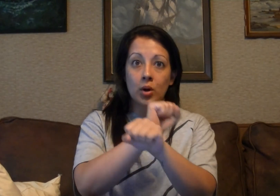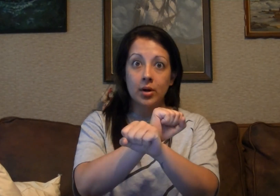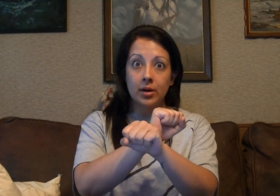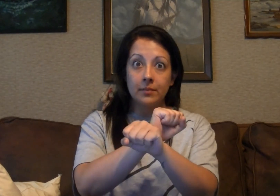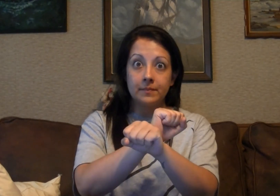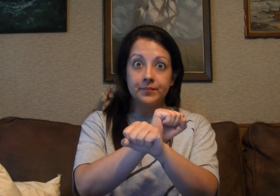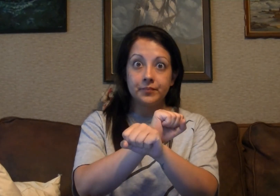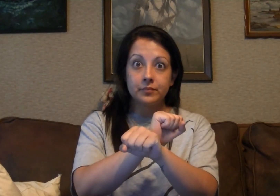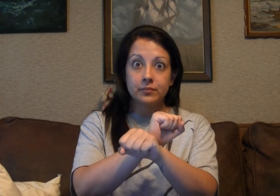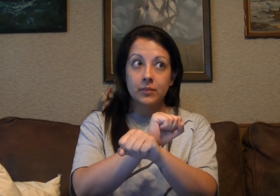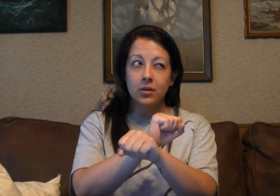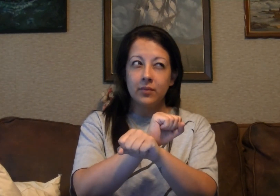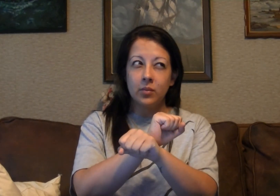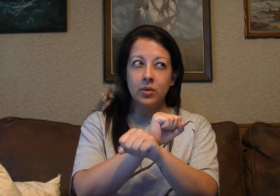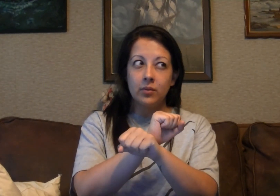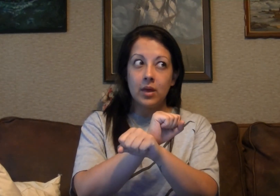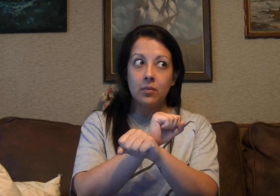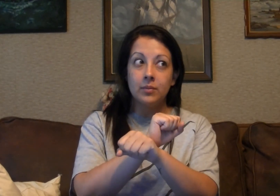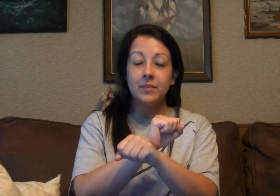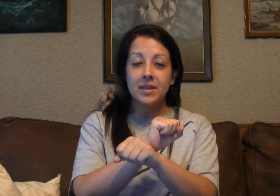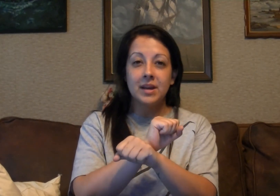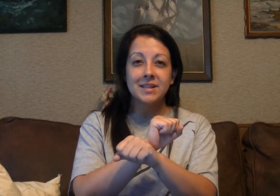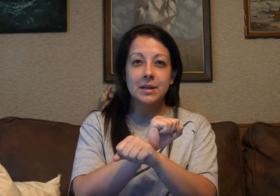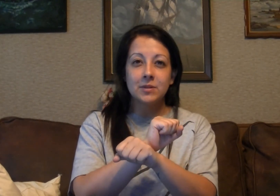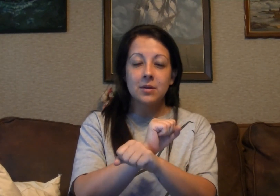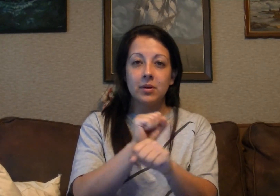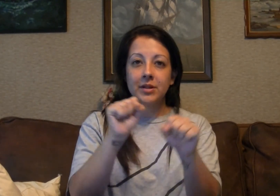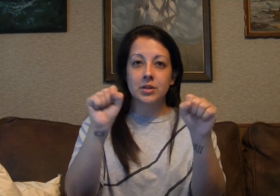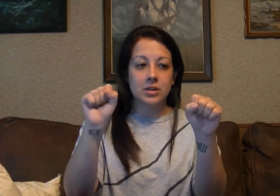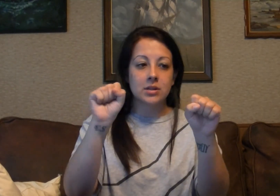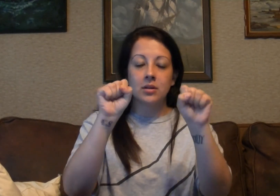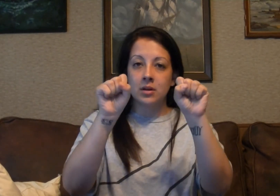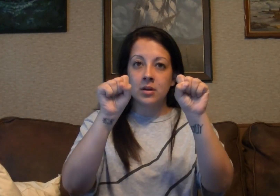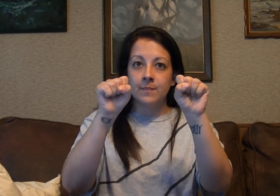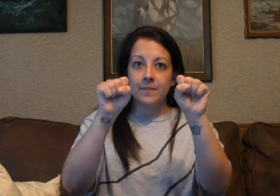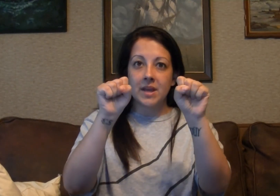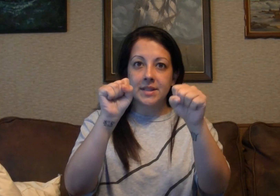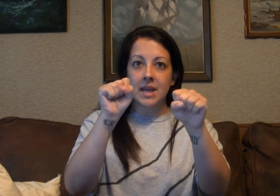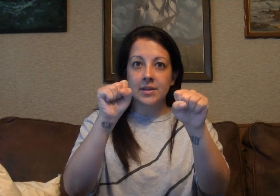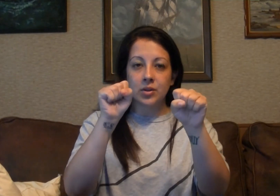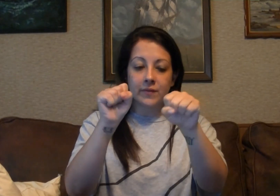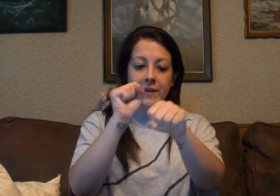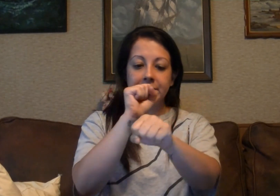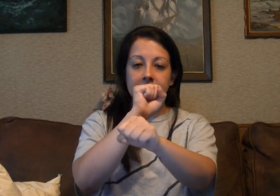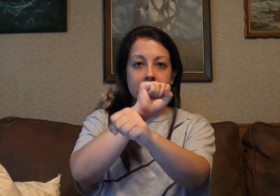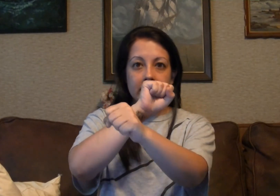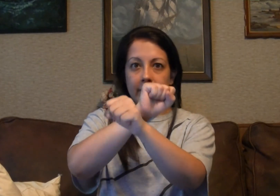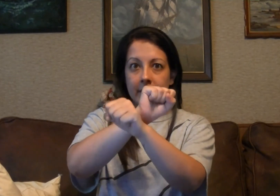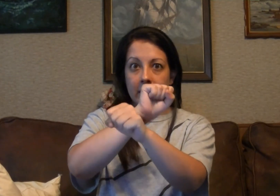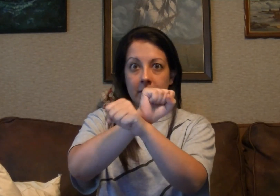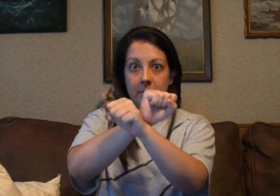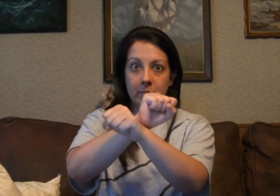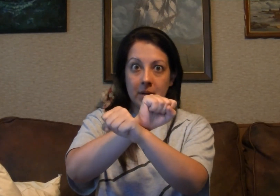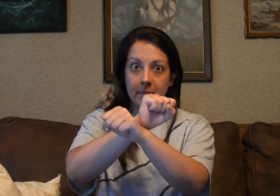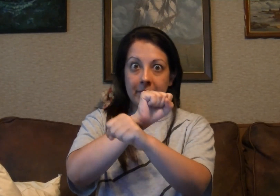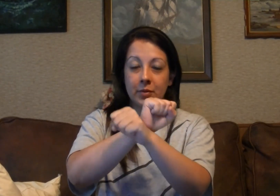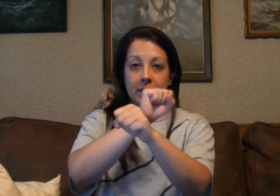work. I don't know if I went over that one. I think I skipped it, but it's just S hands or fists that bump at the wrist.